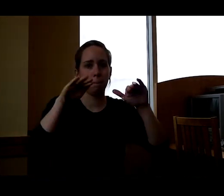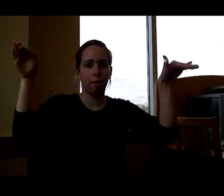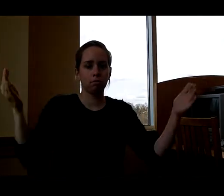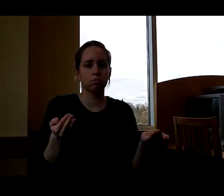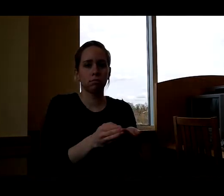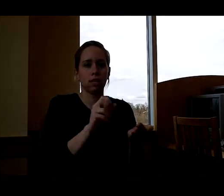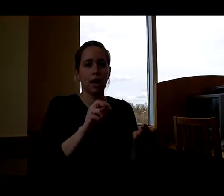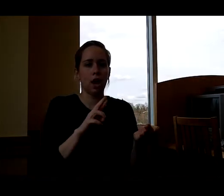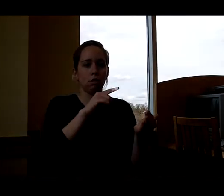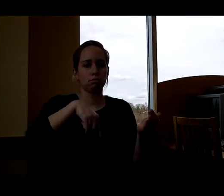is 80 degrees.